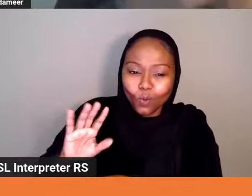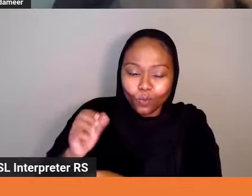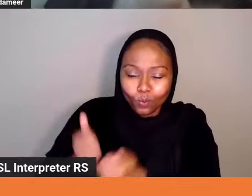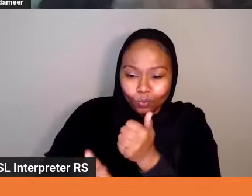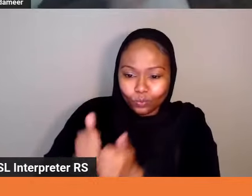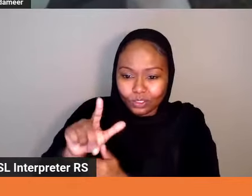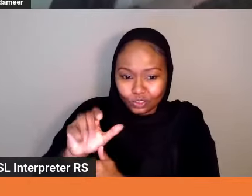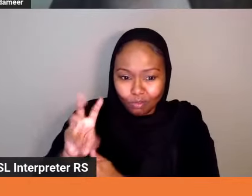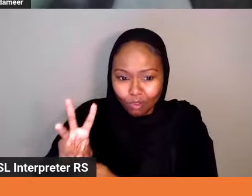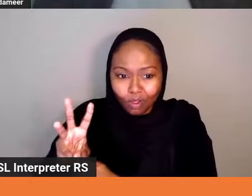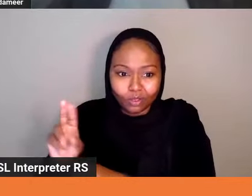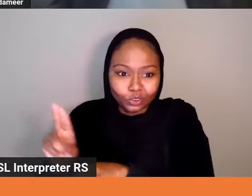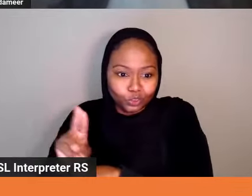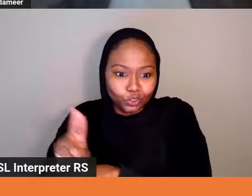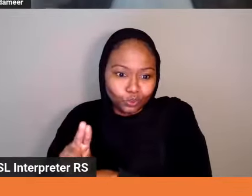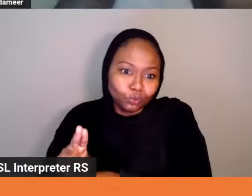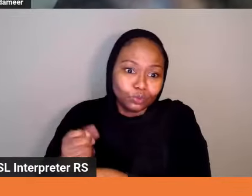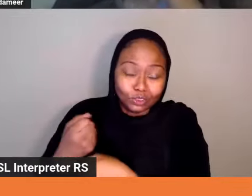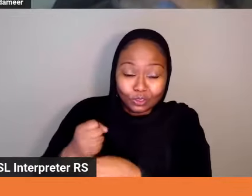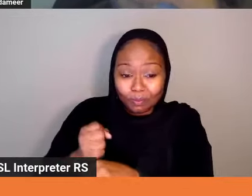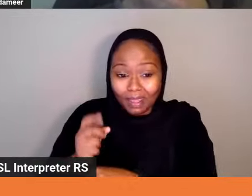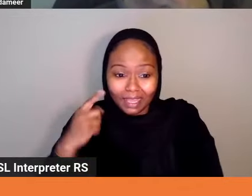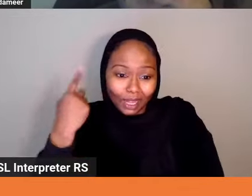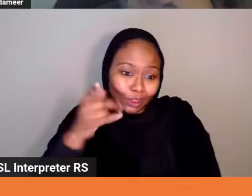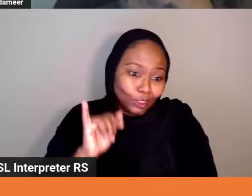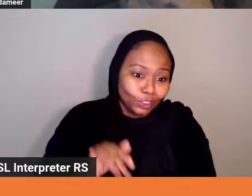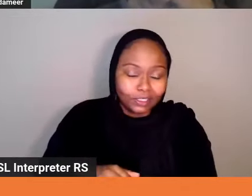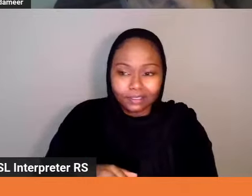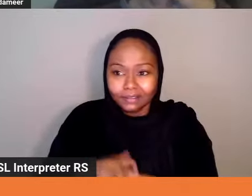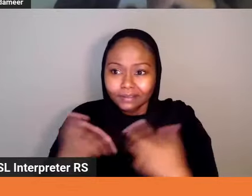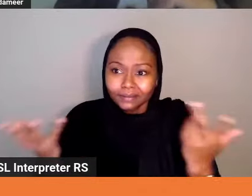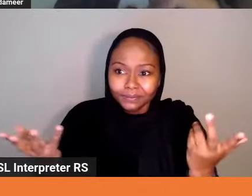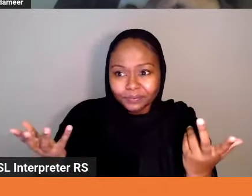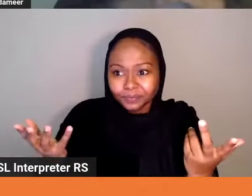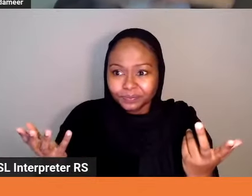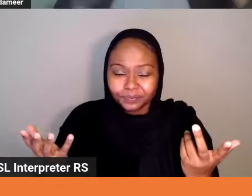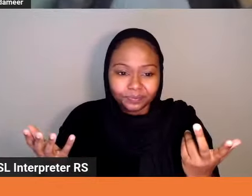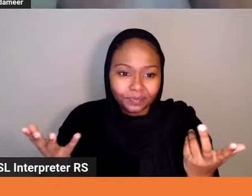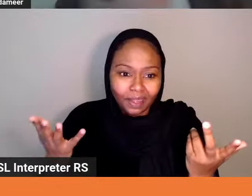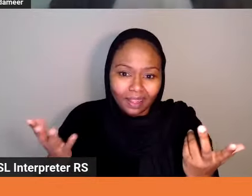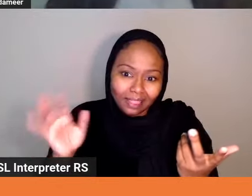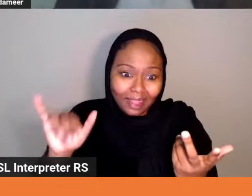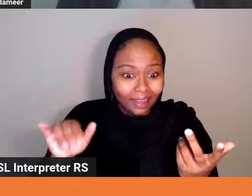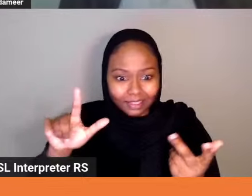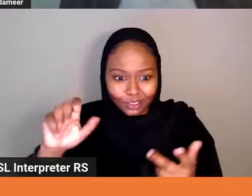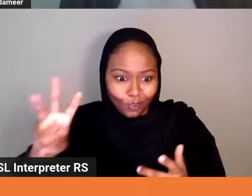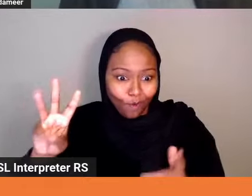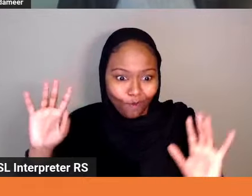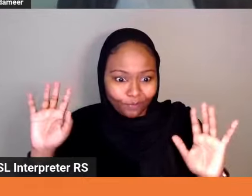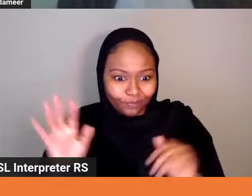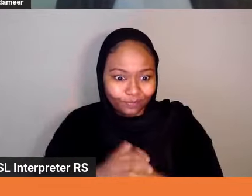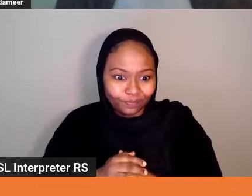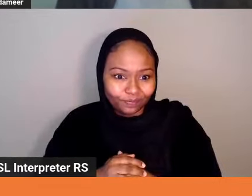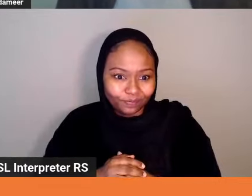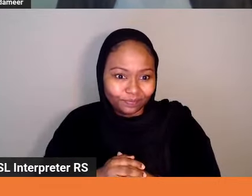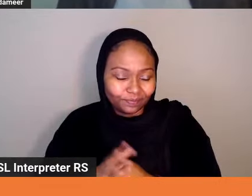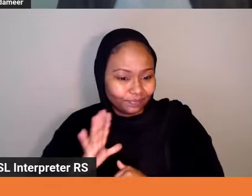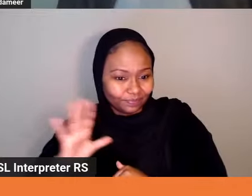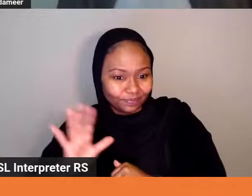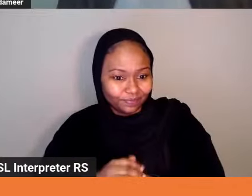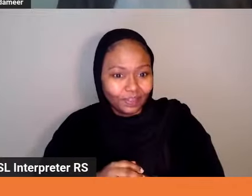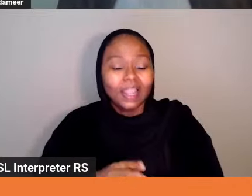in order to make it look as if it's done by law. So this is why it's really